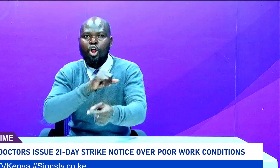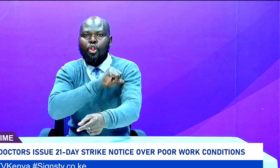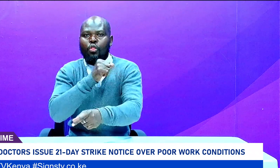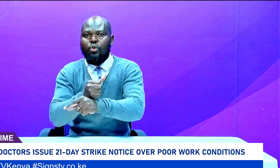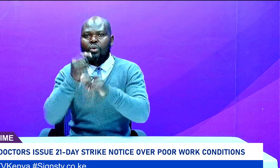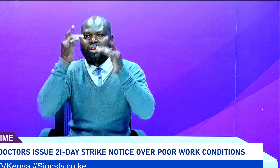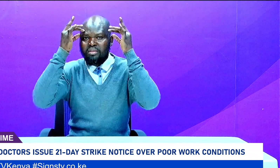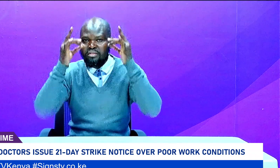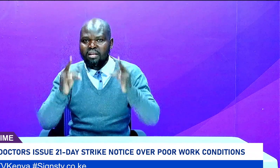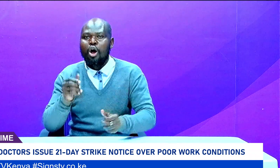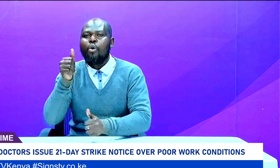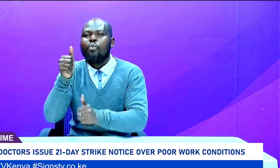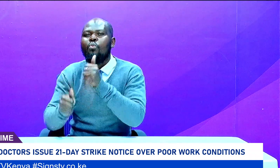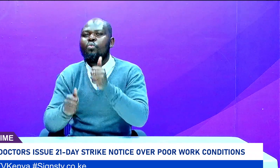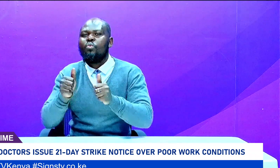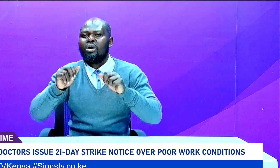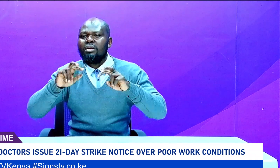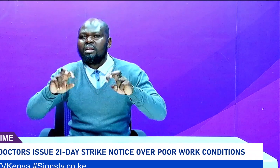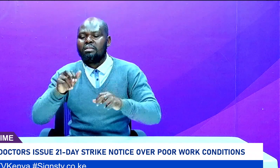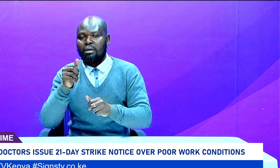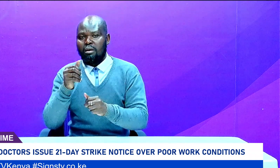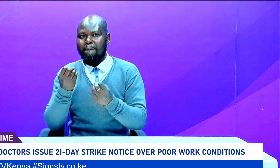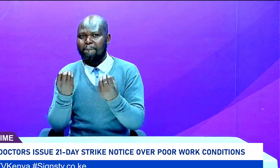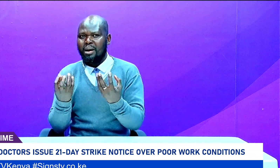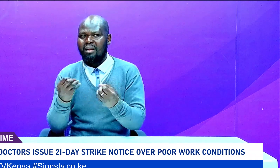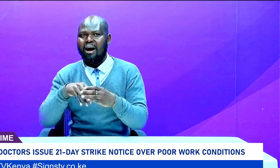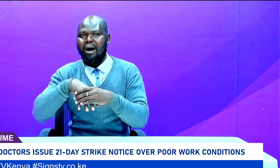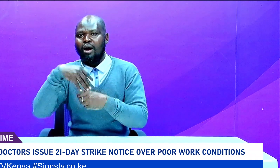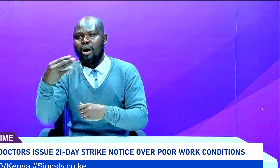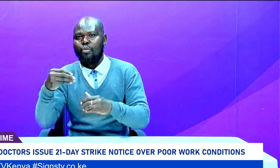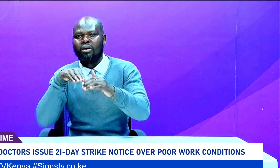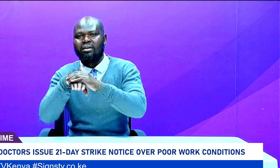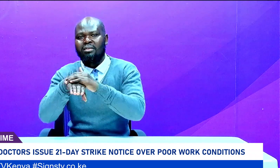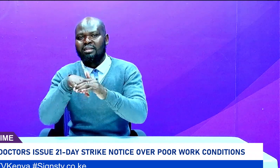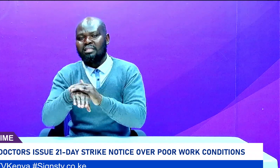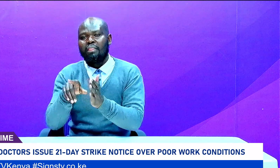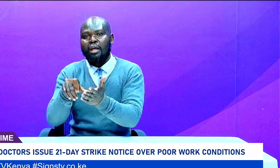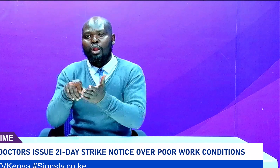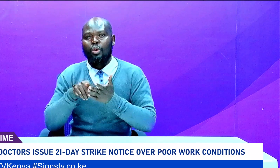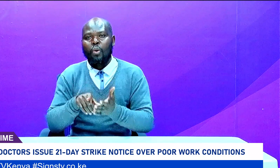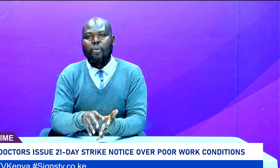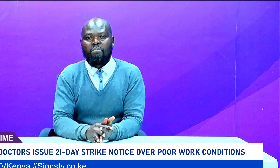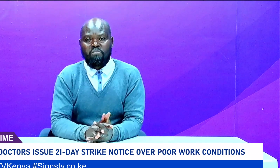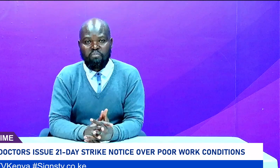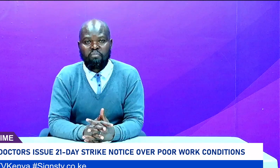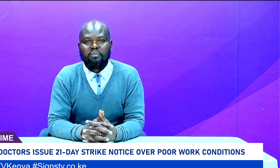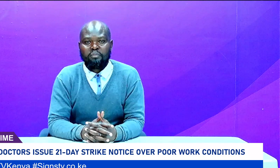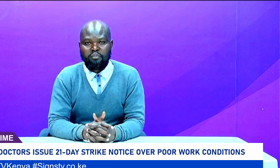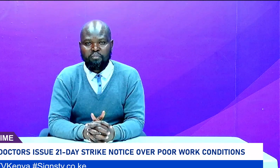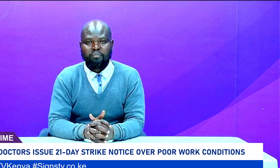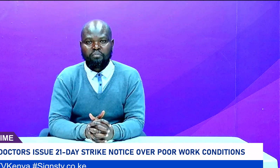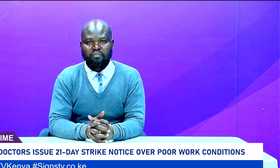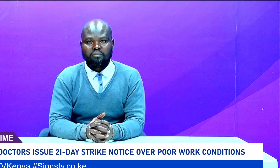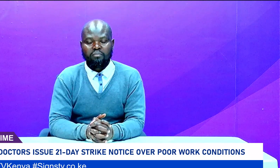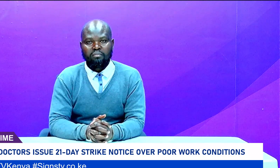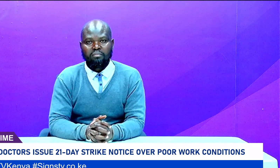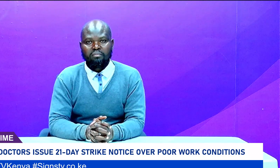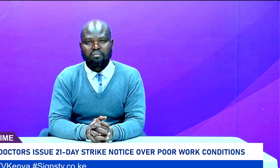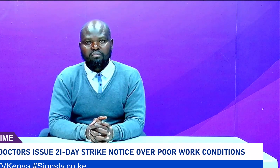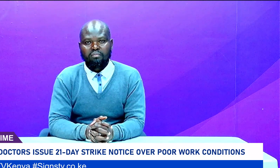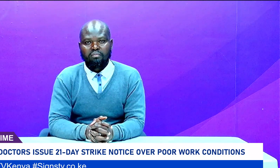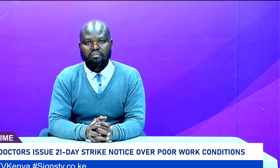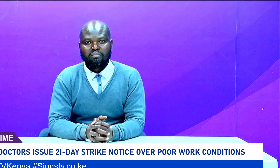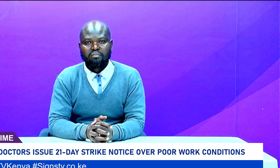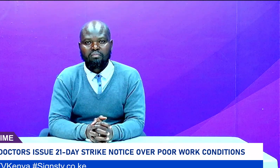leave, and failure to remit statutory deductions, which has locked many out of